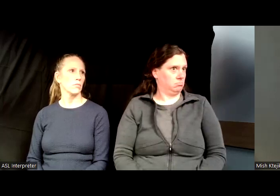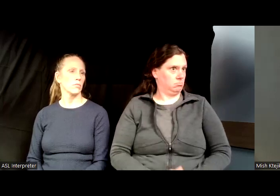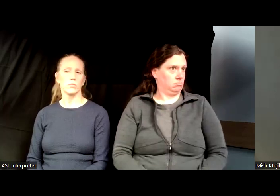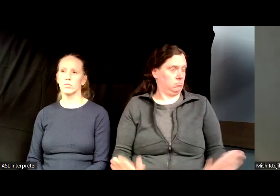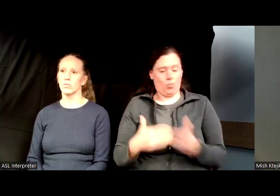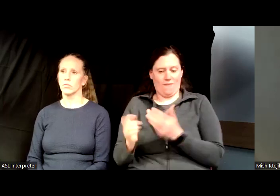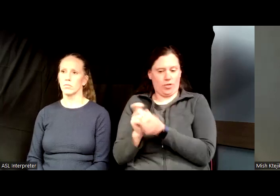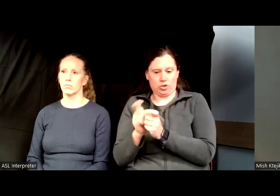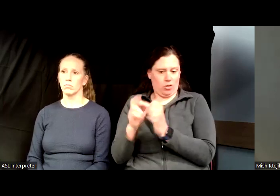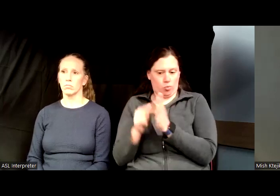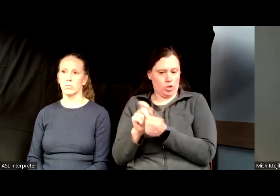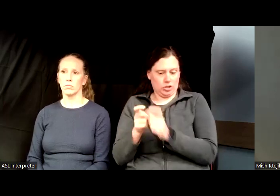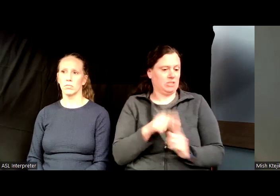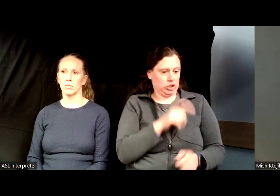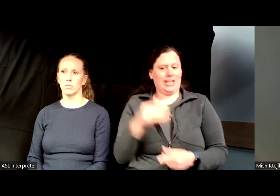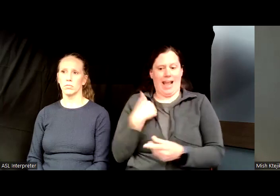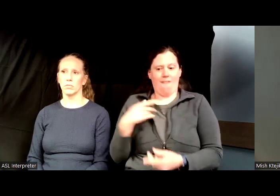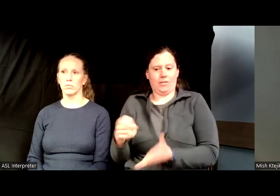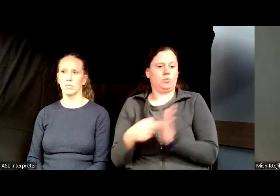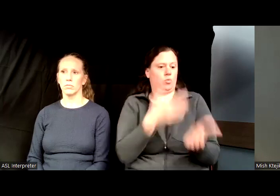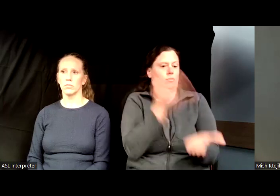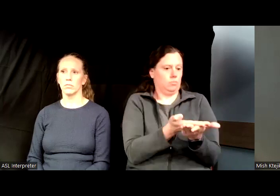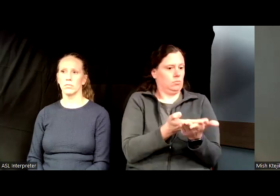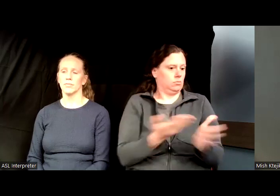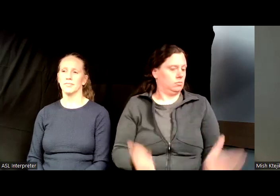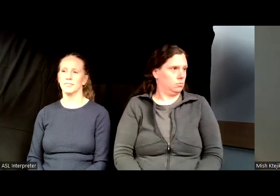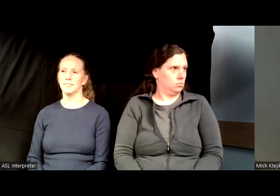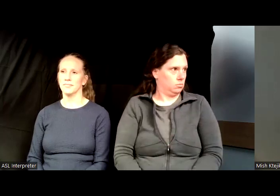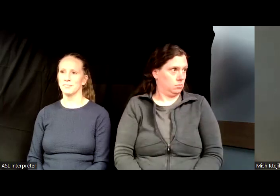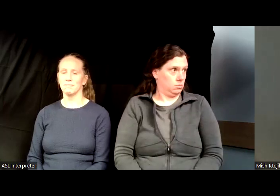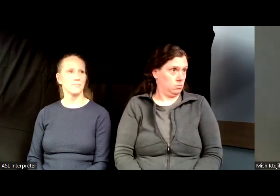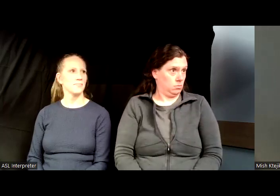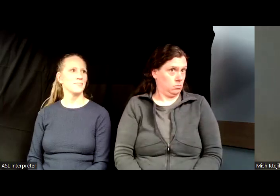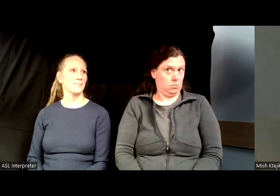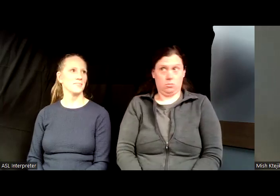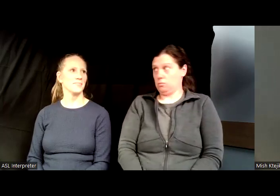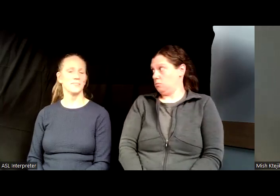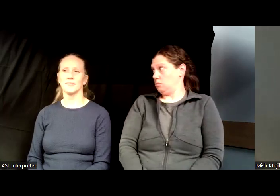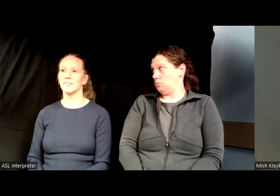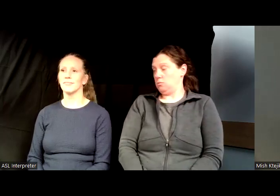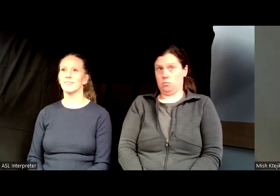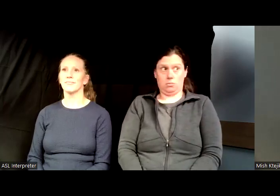medical license. So that was Colleen speaking. They have to show proof.